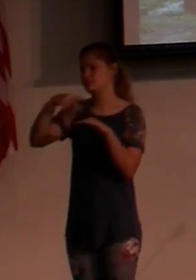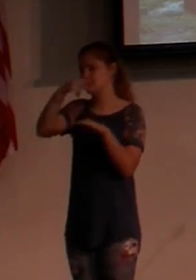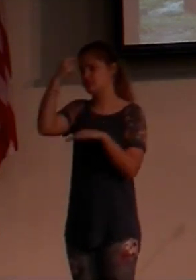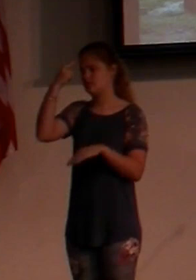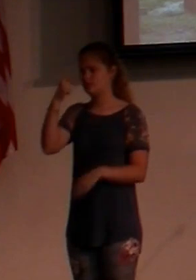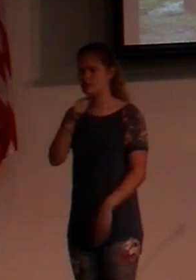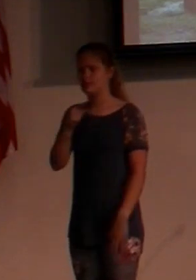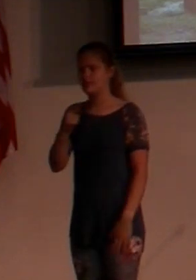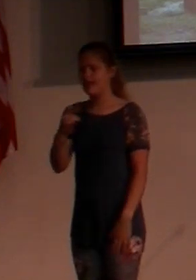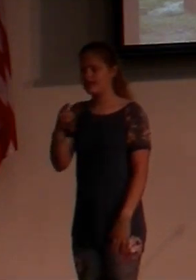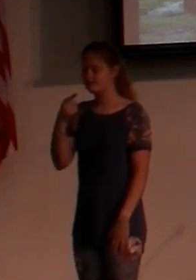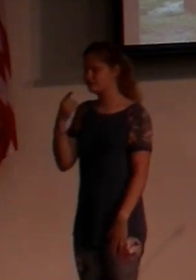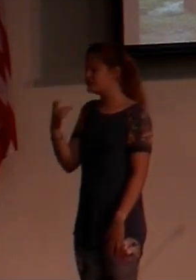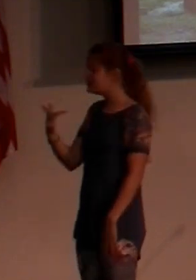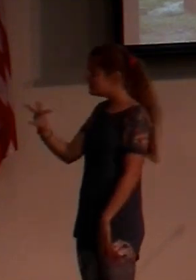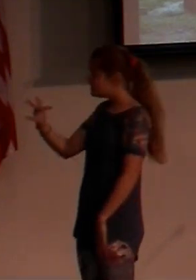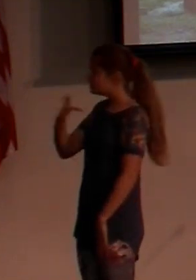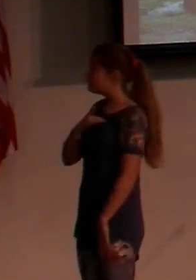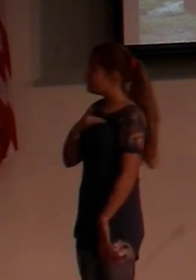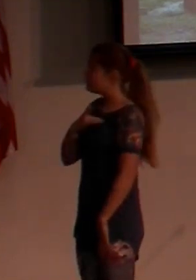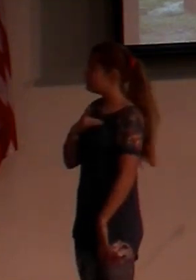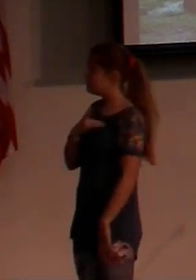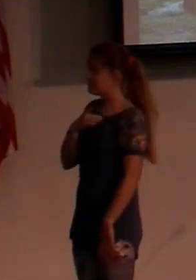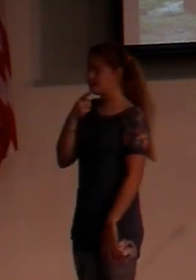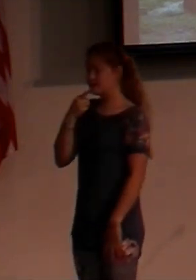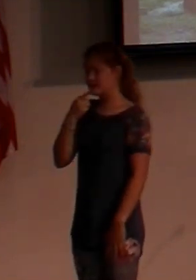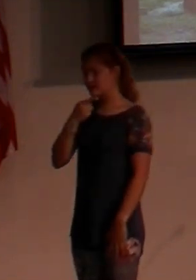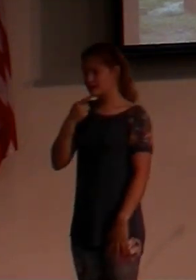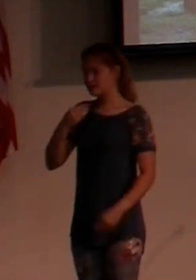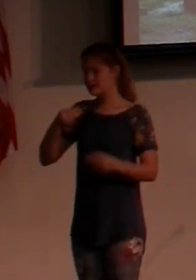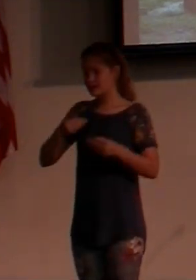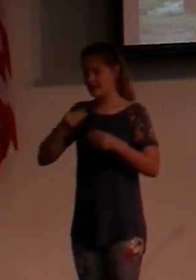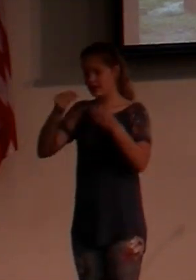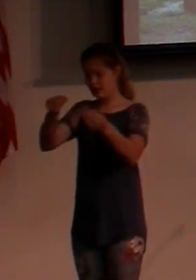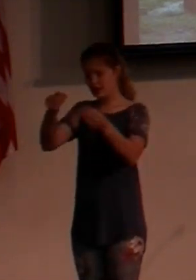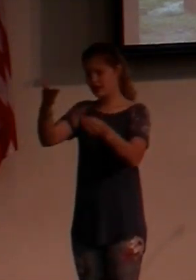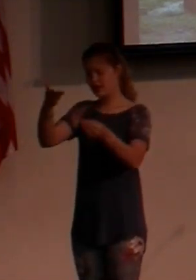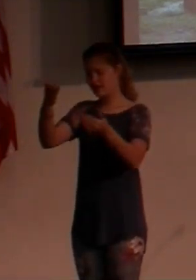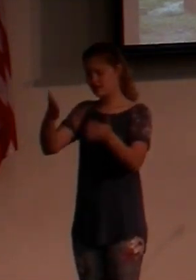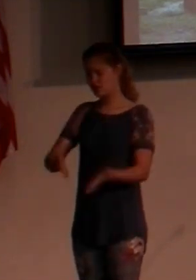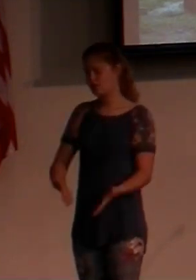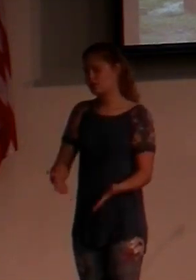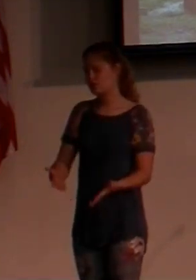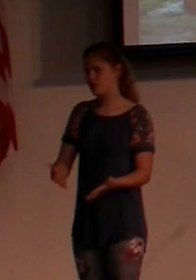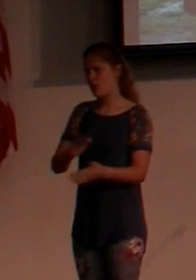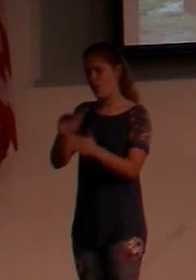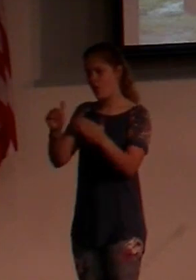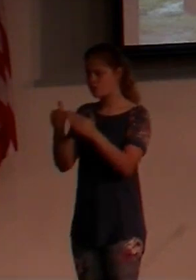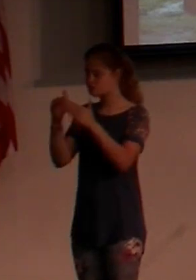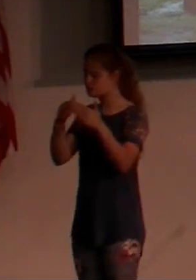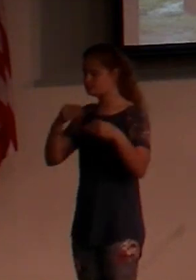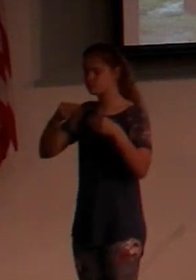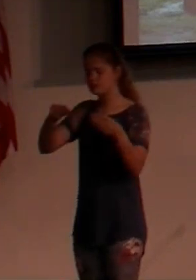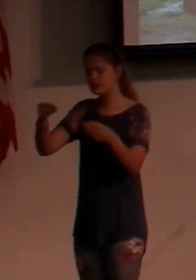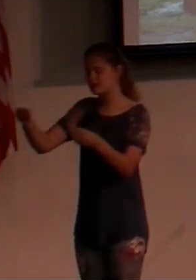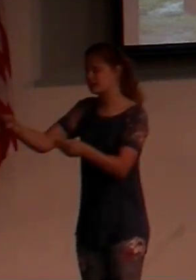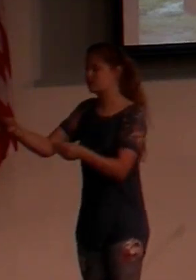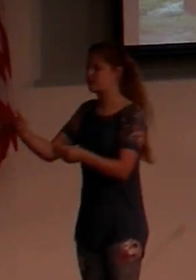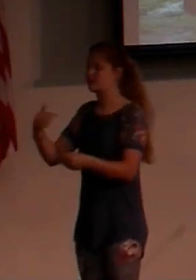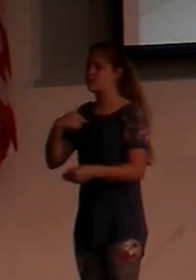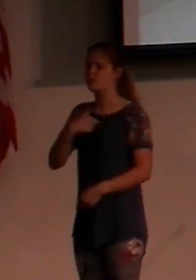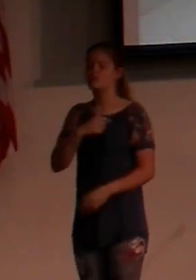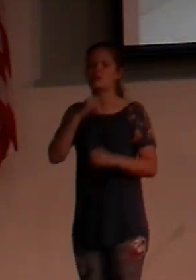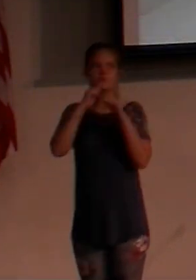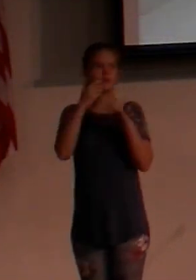his heart. He's a giver. He just gives to the congregation all the time. And now we had a chance to bless him. So that was one thing we did